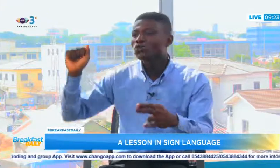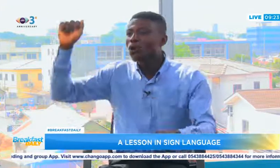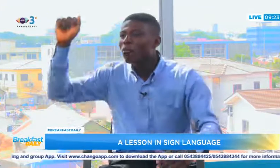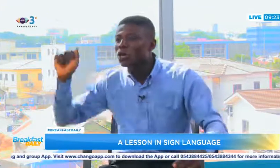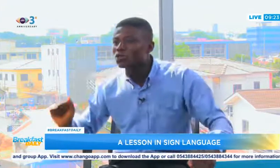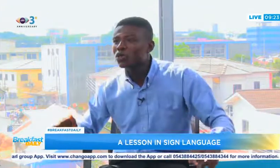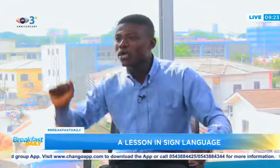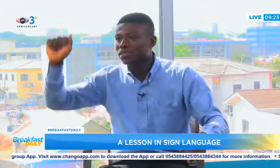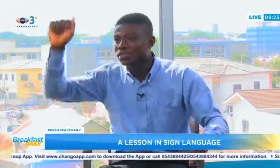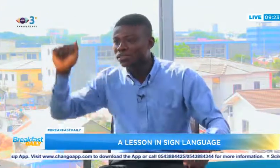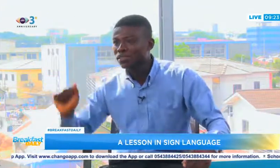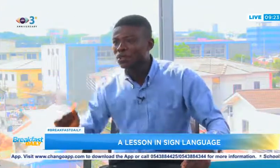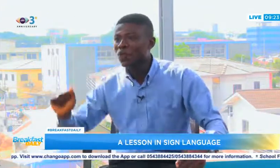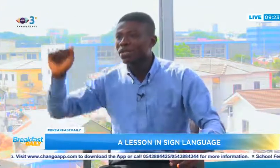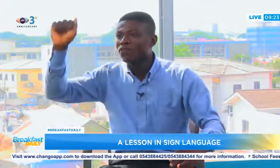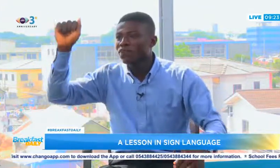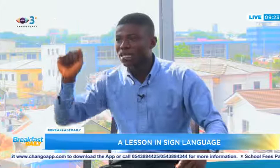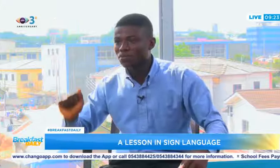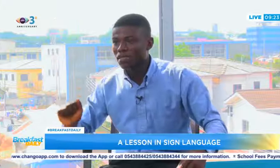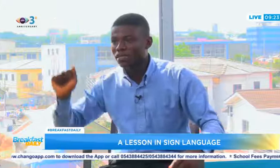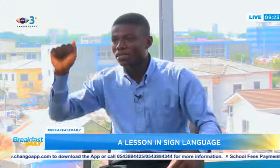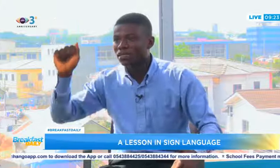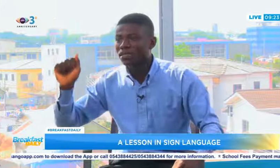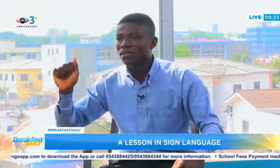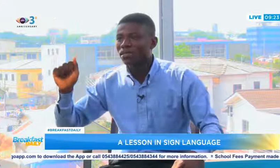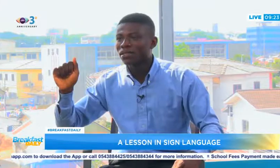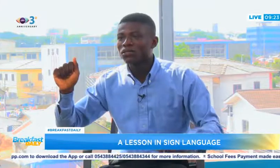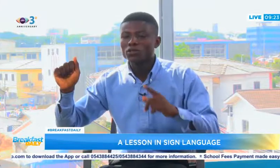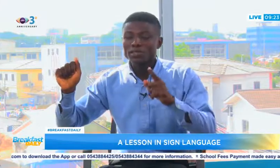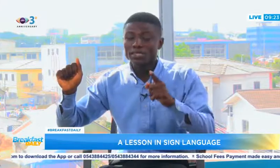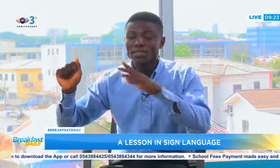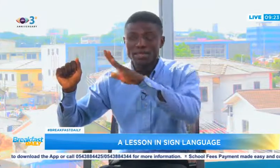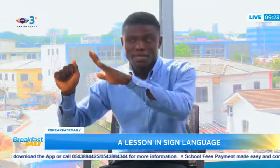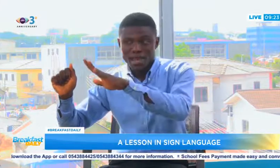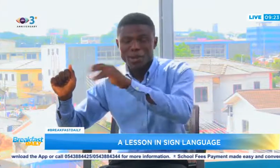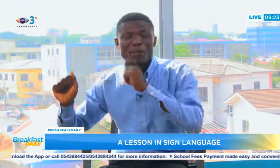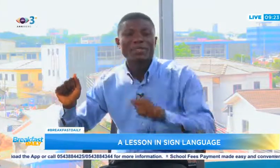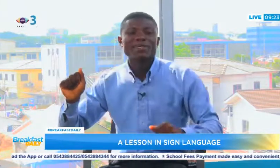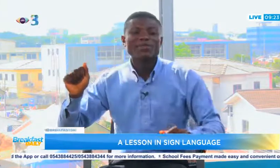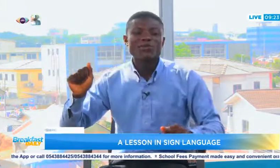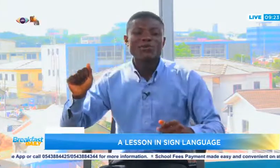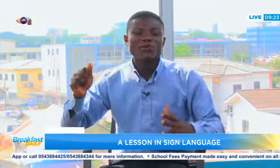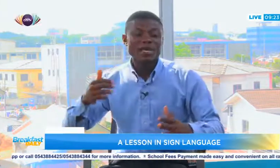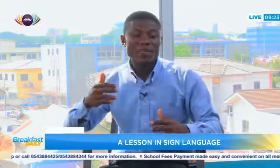not bounce your hands when finger spelling. What's wrong with that? You see, I'm coming. Yeah. So my name